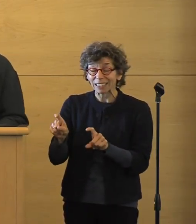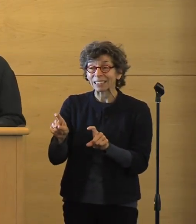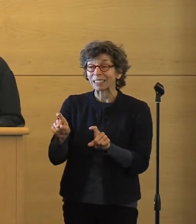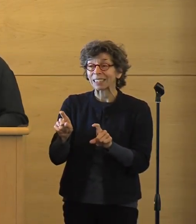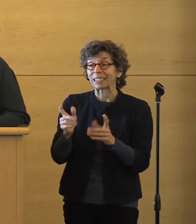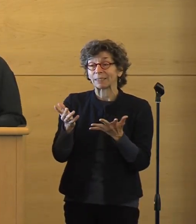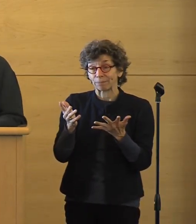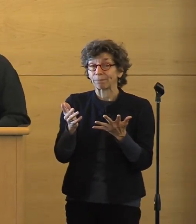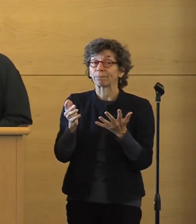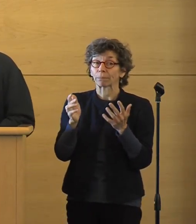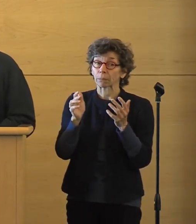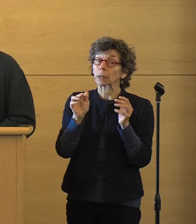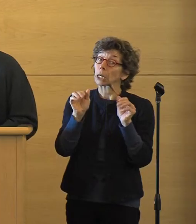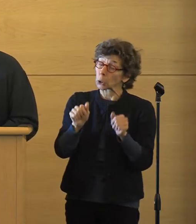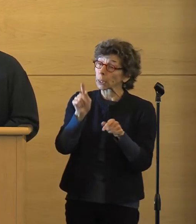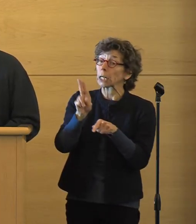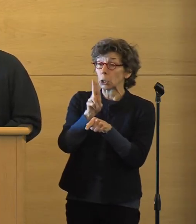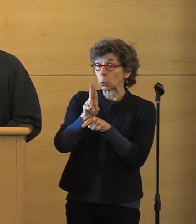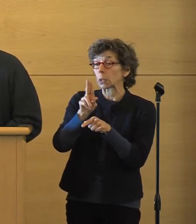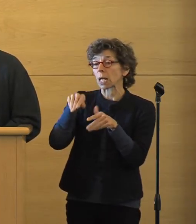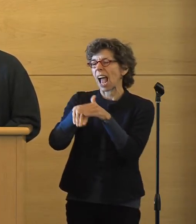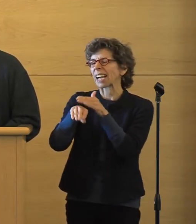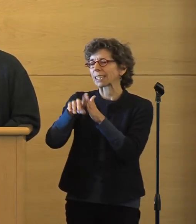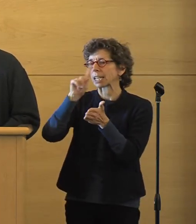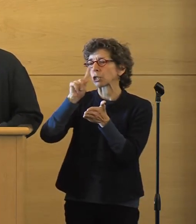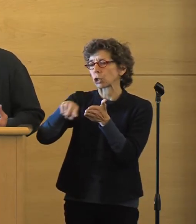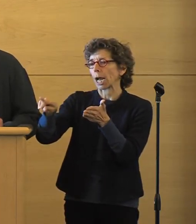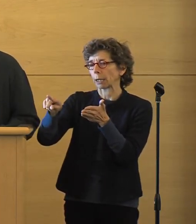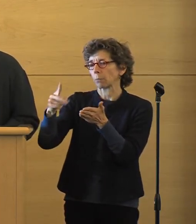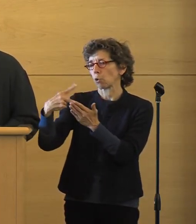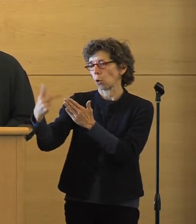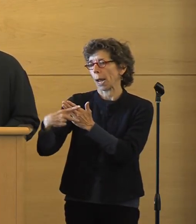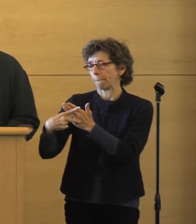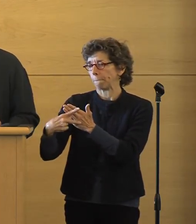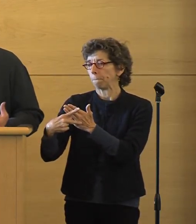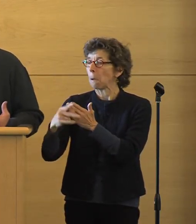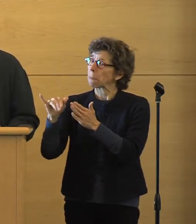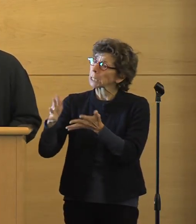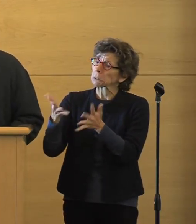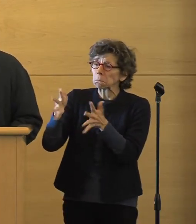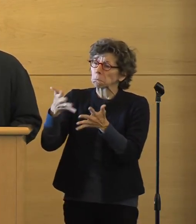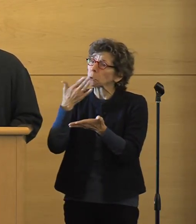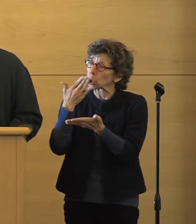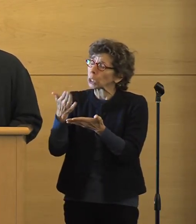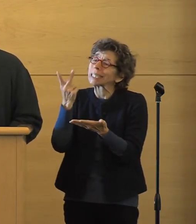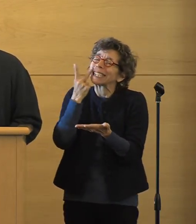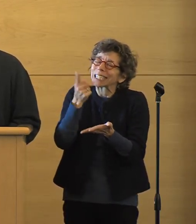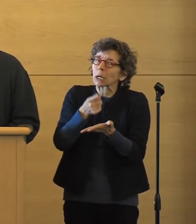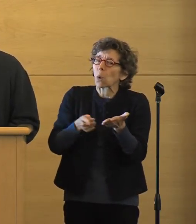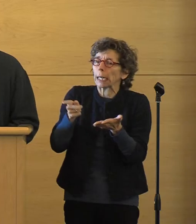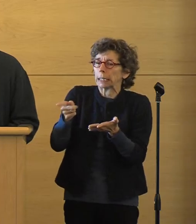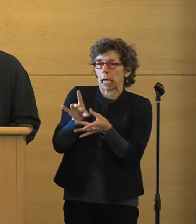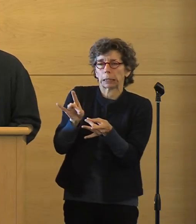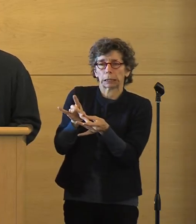that, and I can't comment on those tools specifically, but some tools do a better job of that than others.